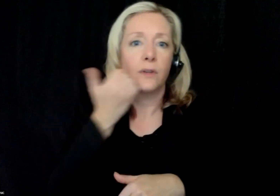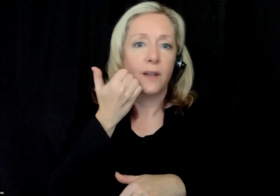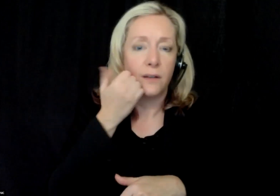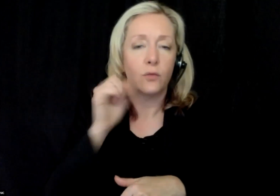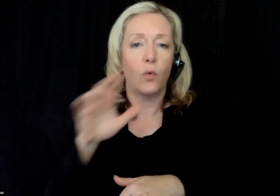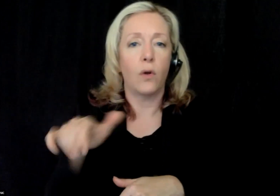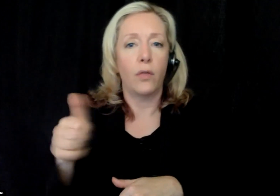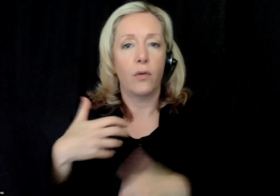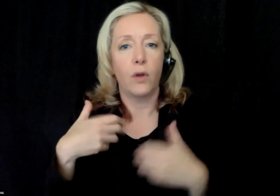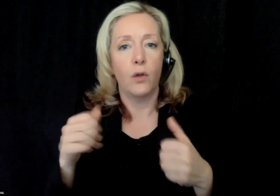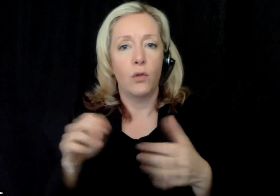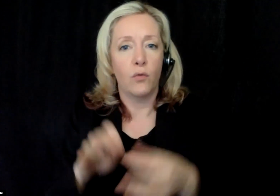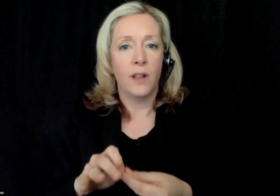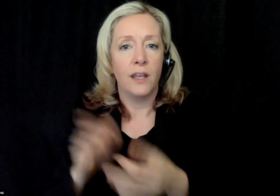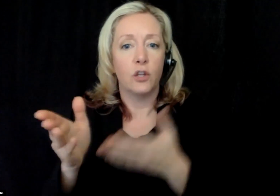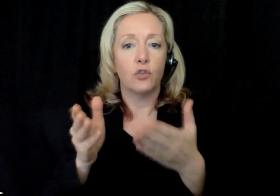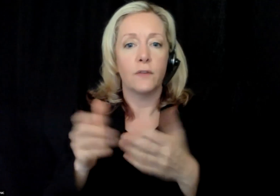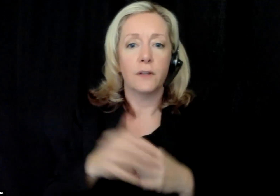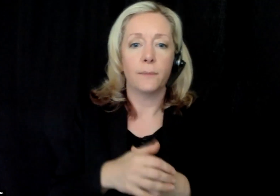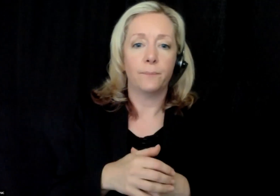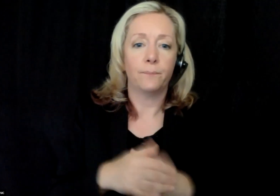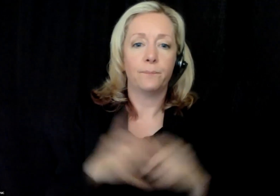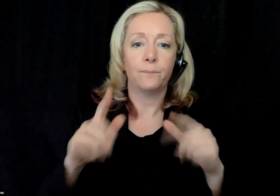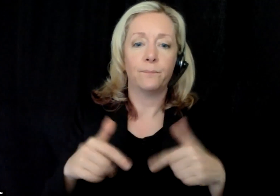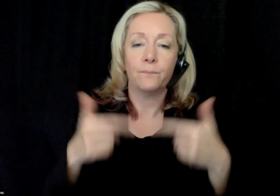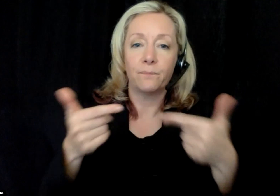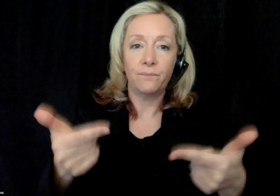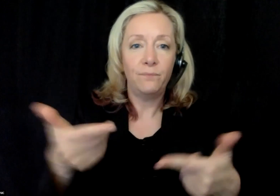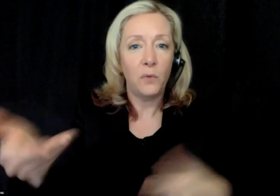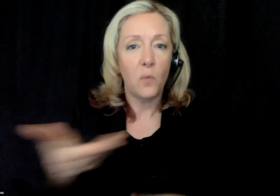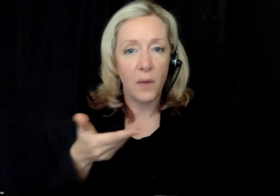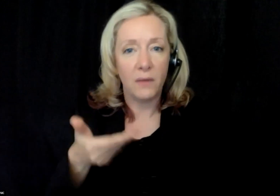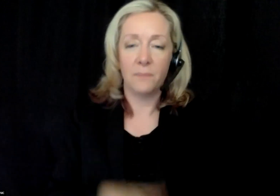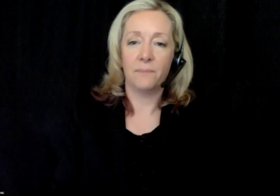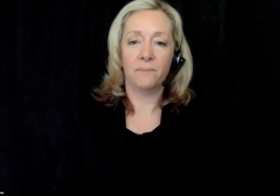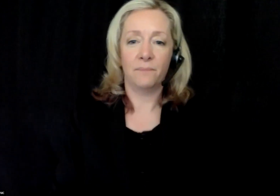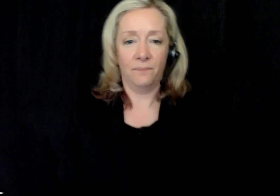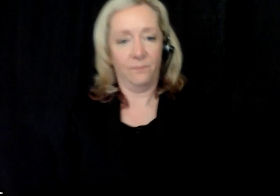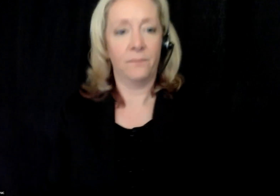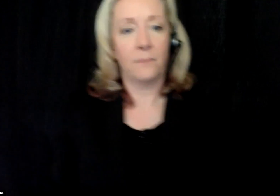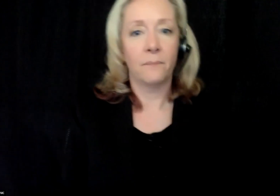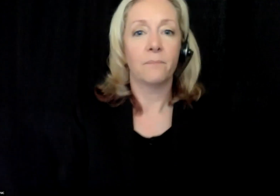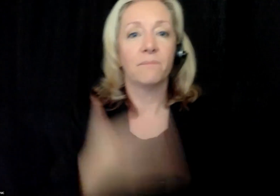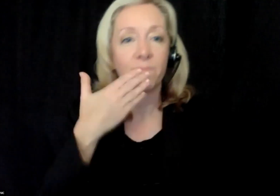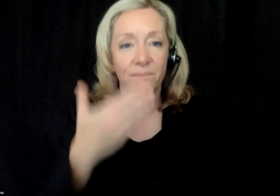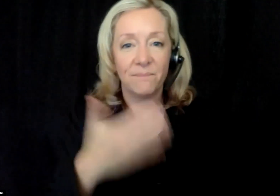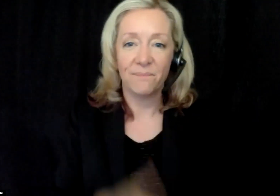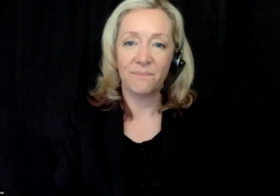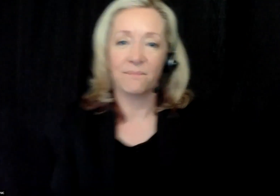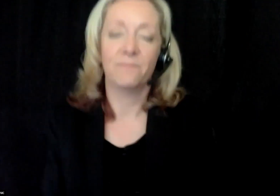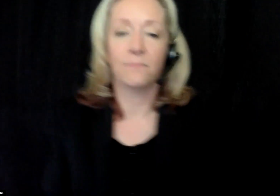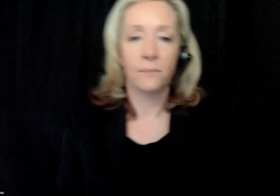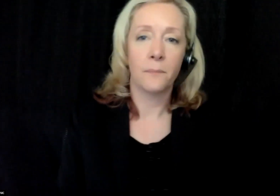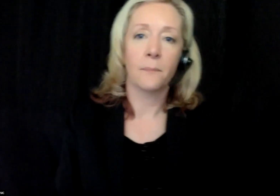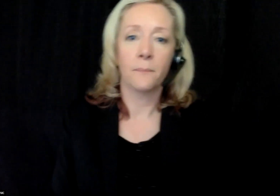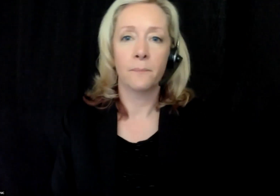health-related services. Ladies, I yield to you and welcome. Thank you.